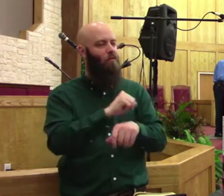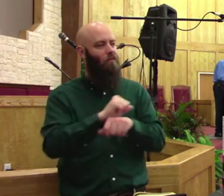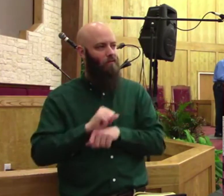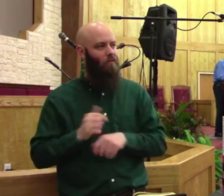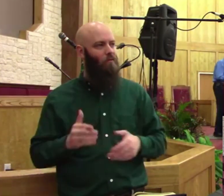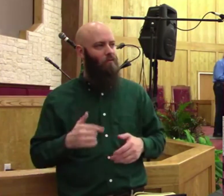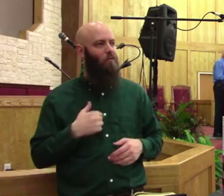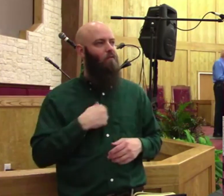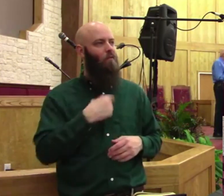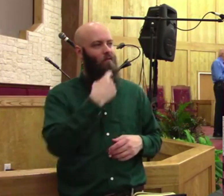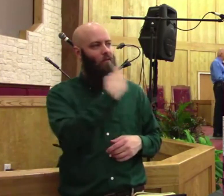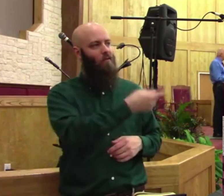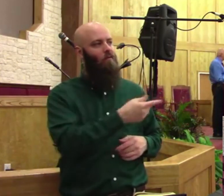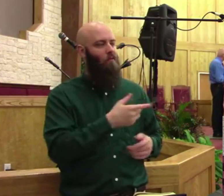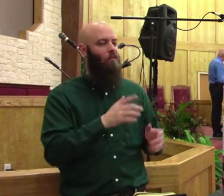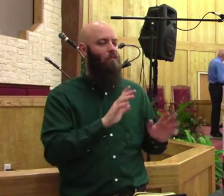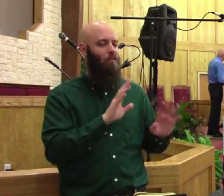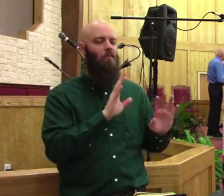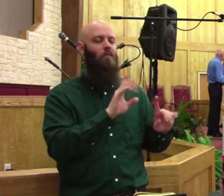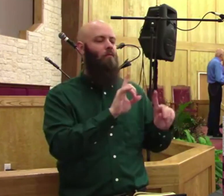tell you what it means. But